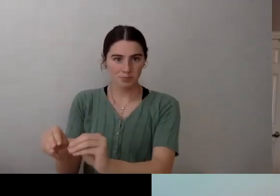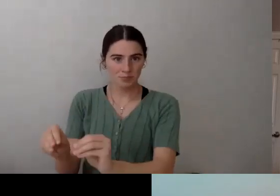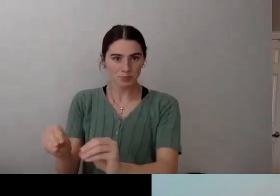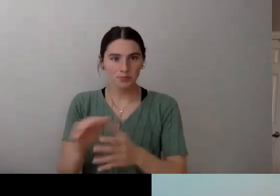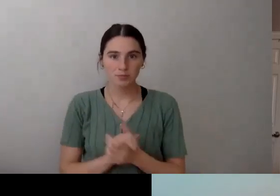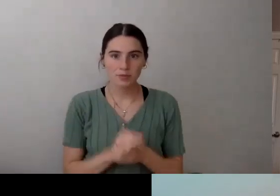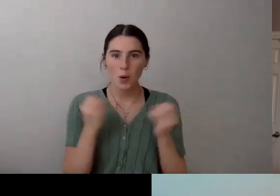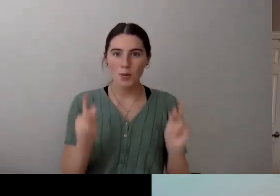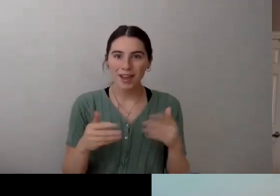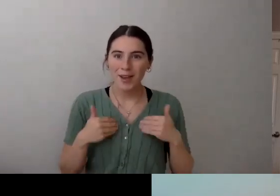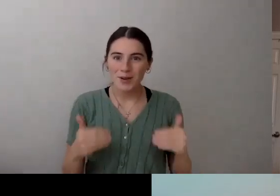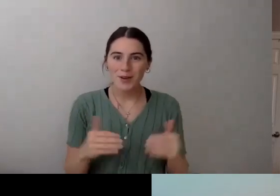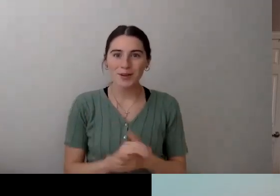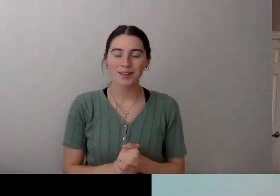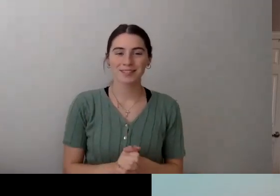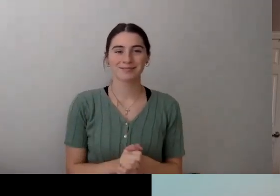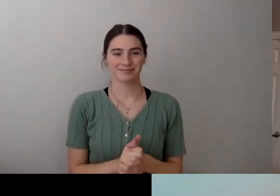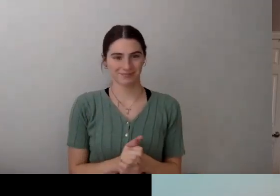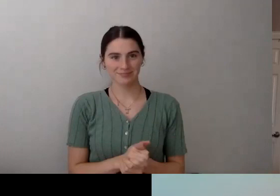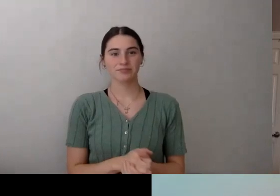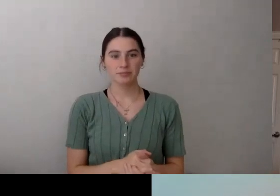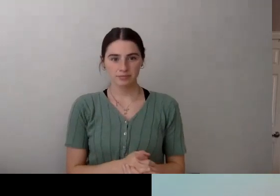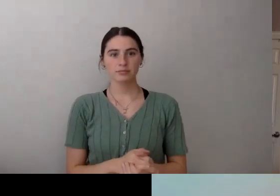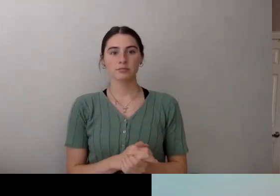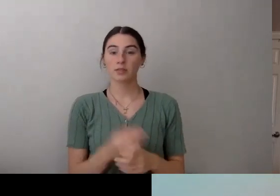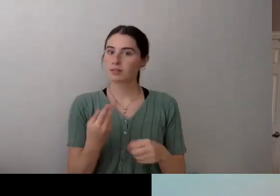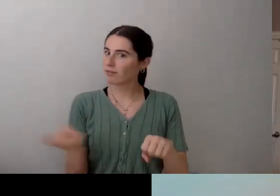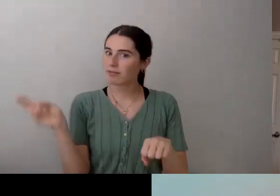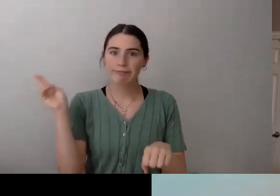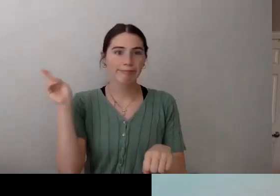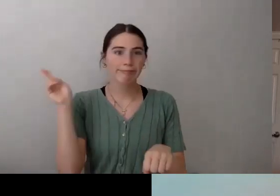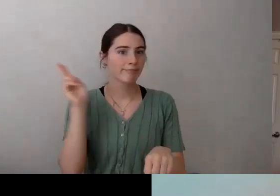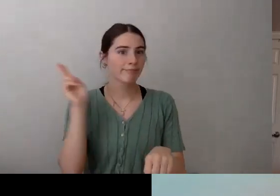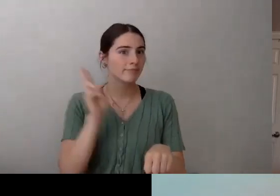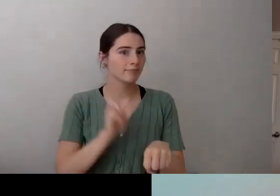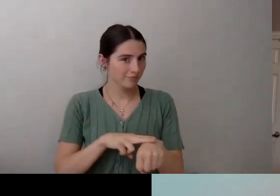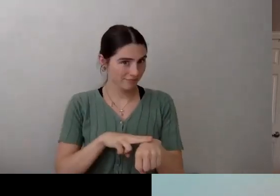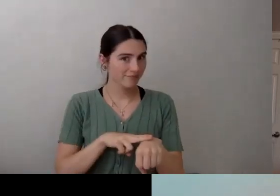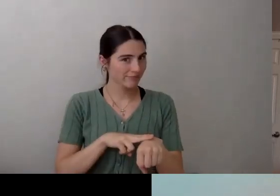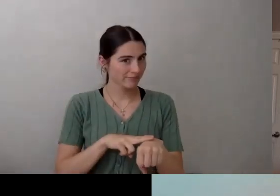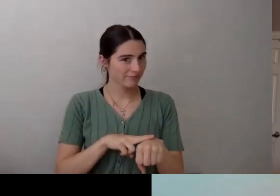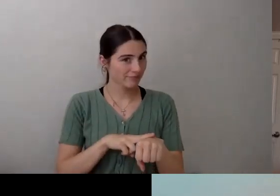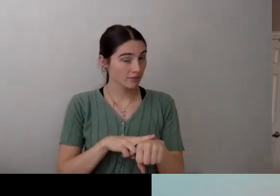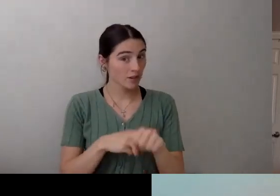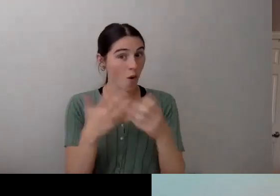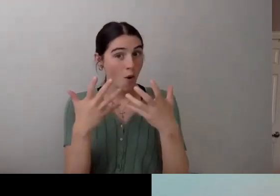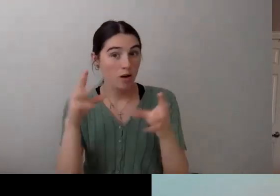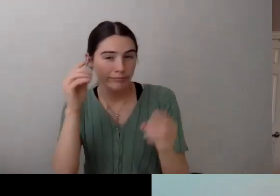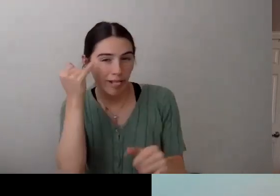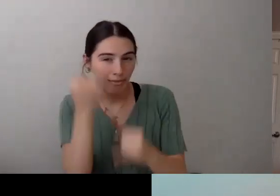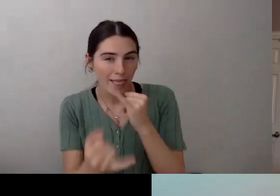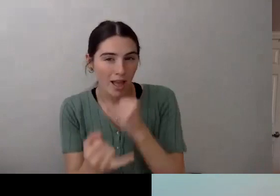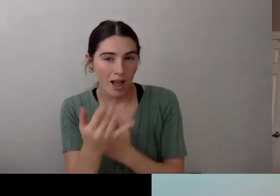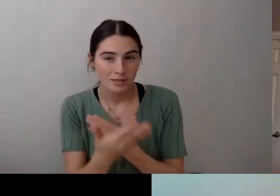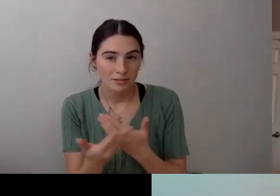There we go. And of course, as a finishing touch,